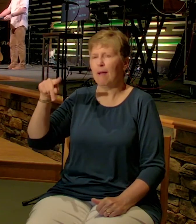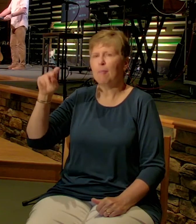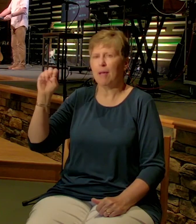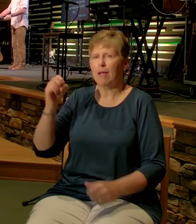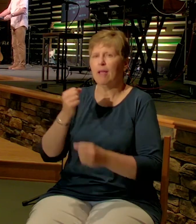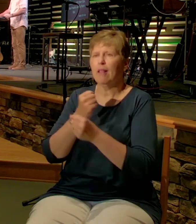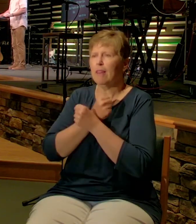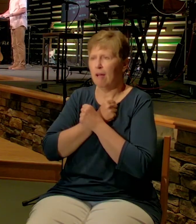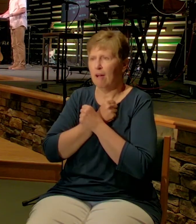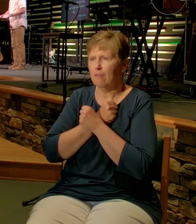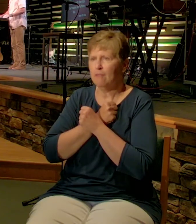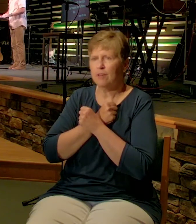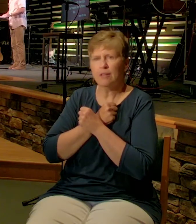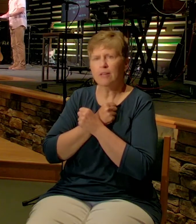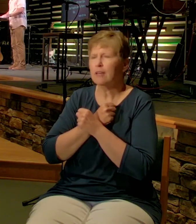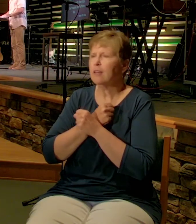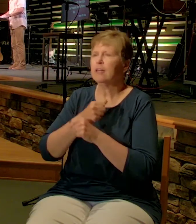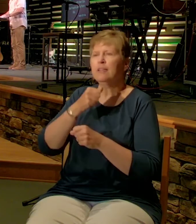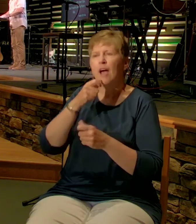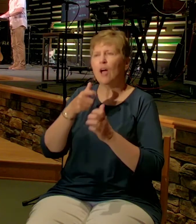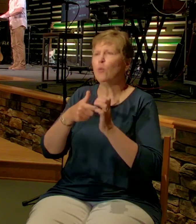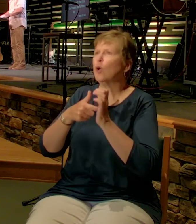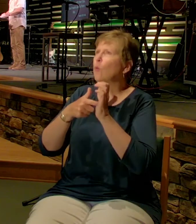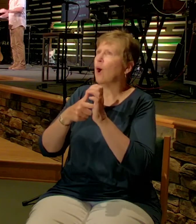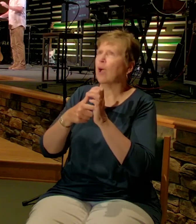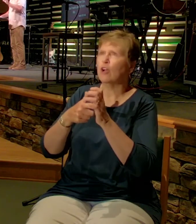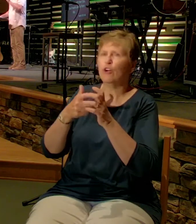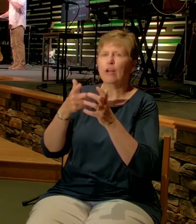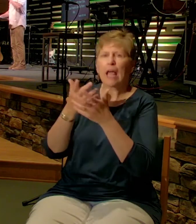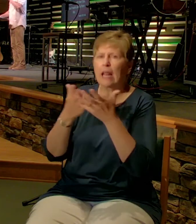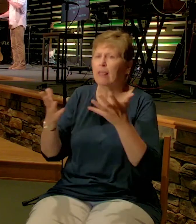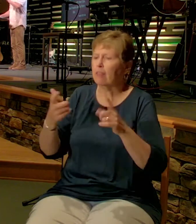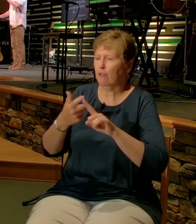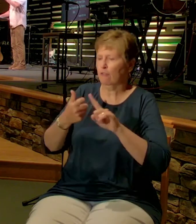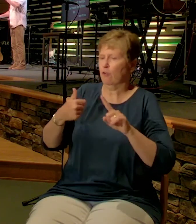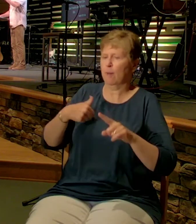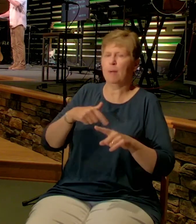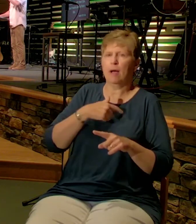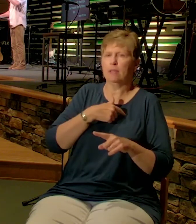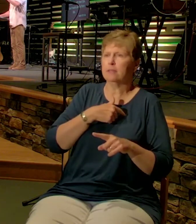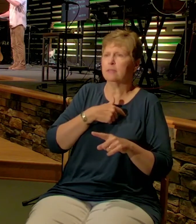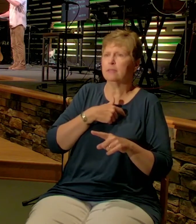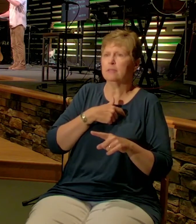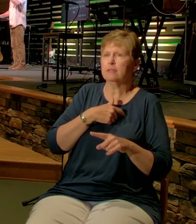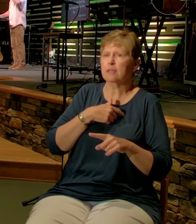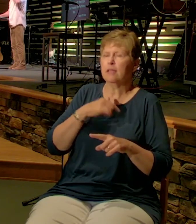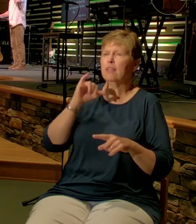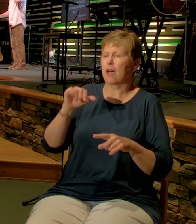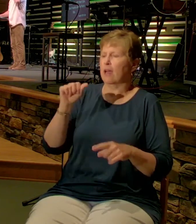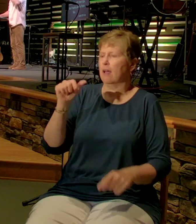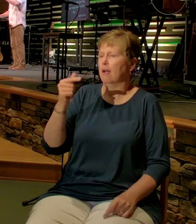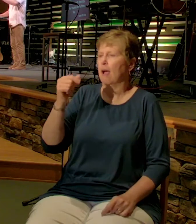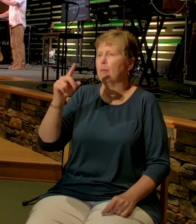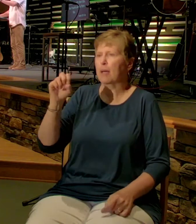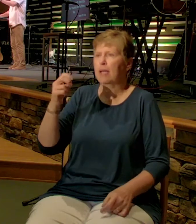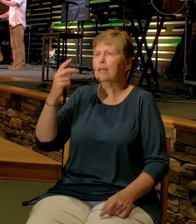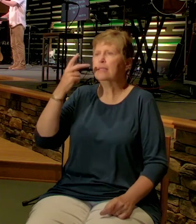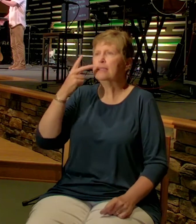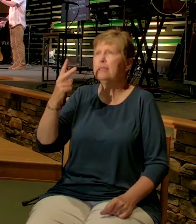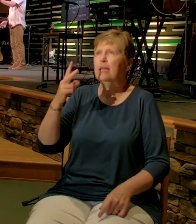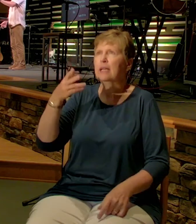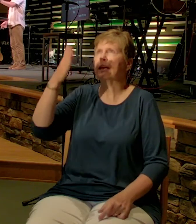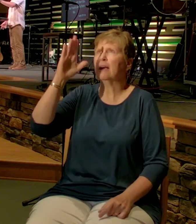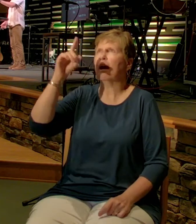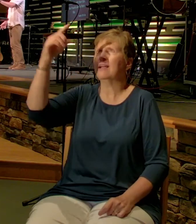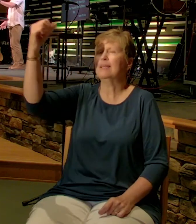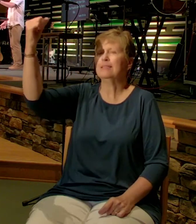A no strings attached kind of love. And that agape is seen in God sending His one and